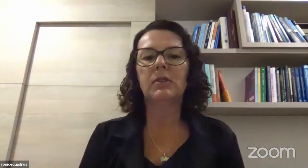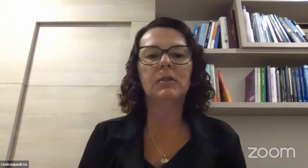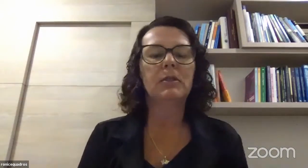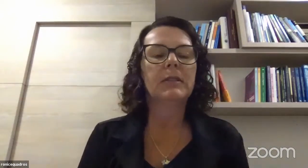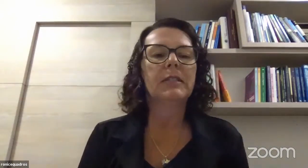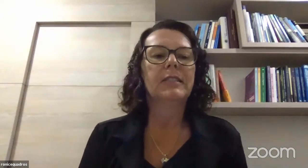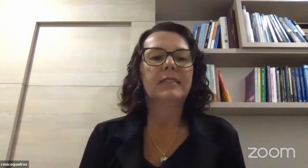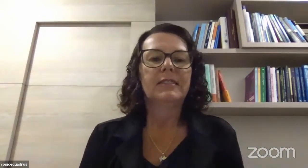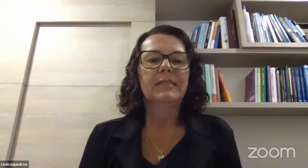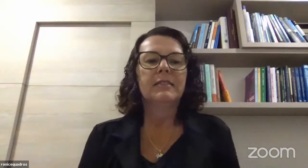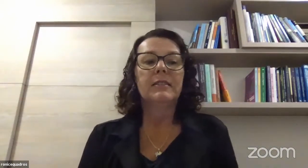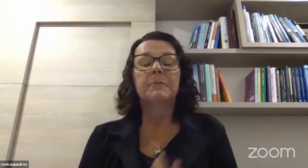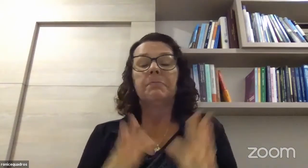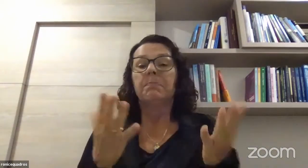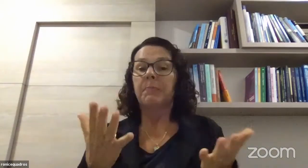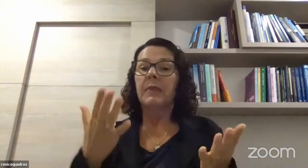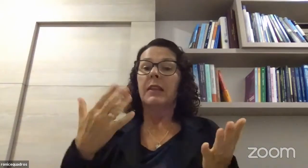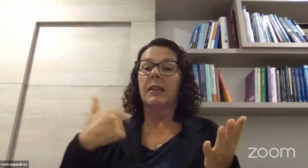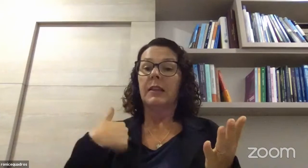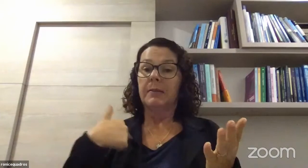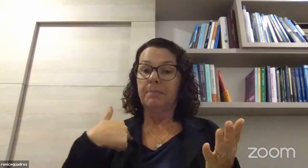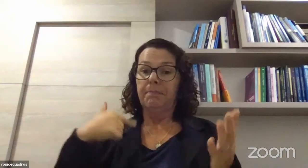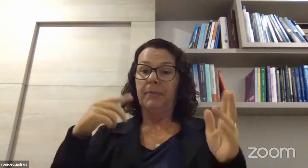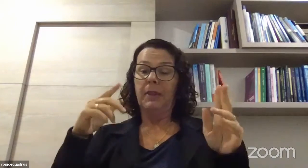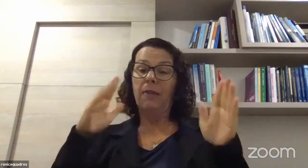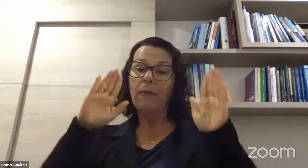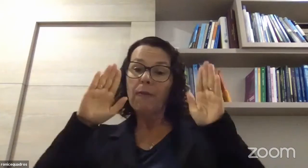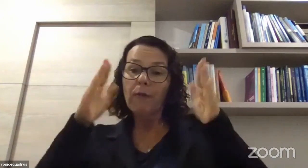epistemological approach.